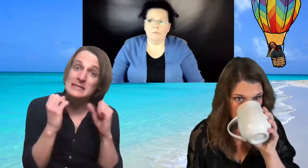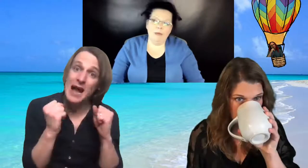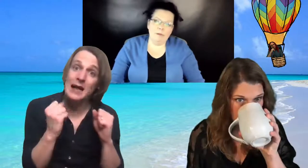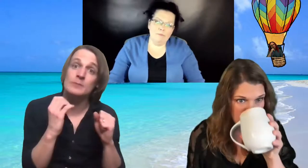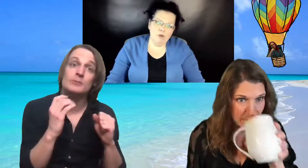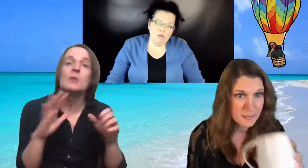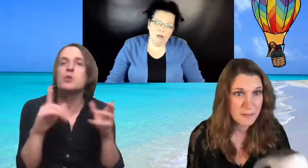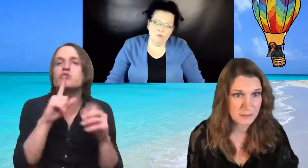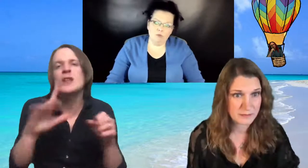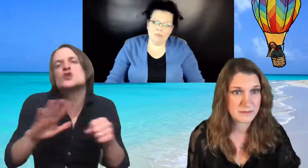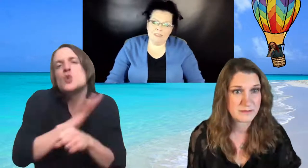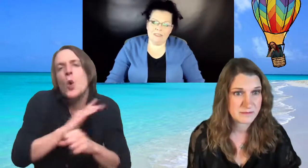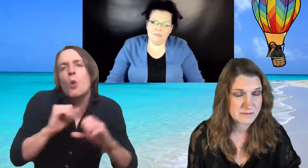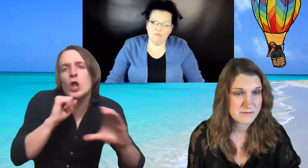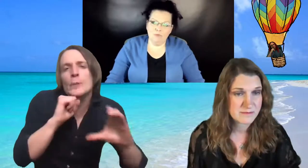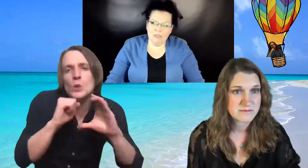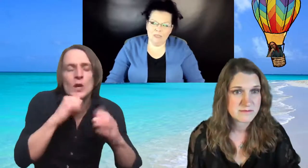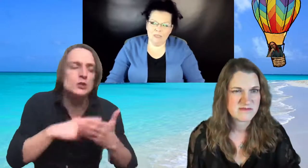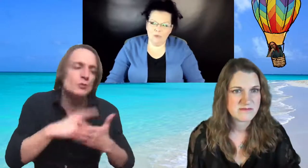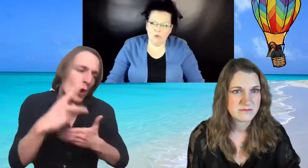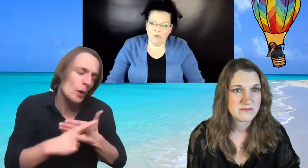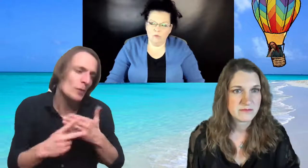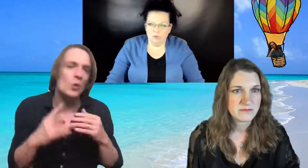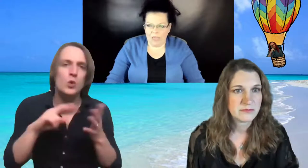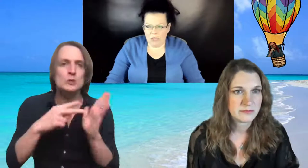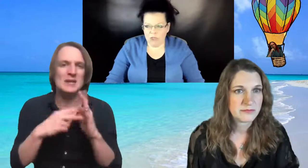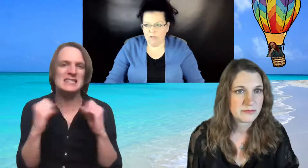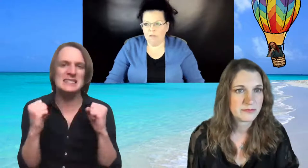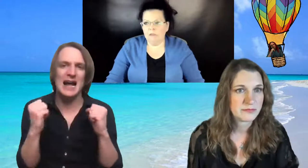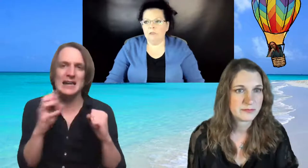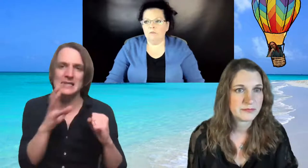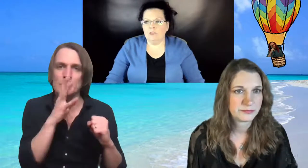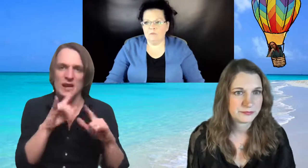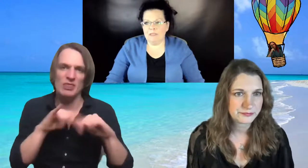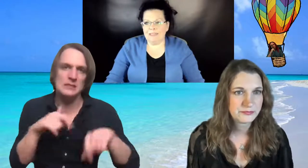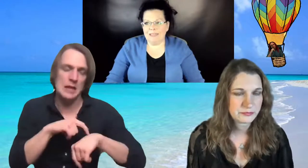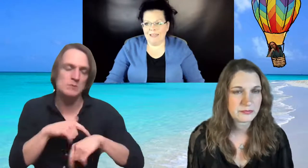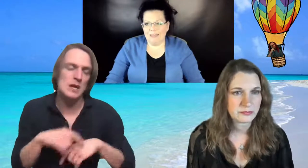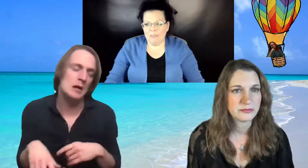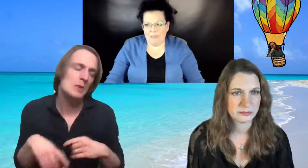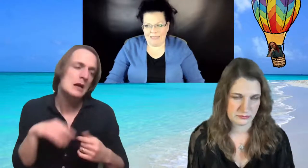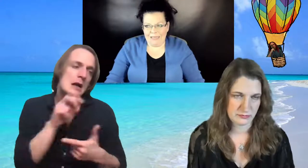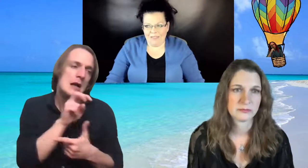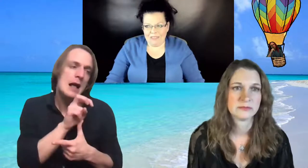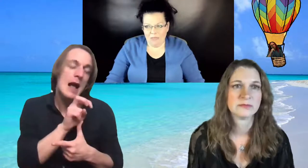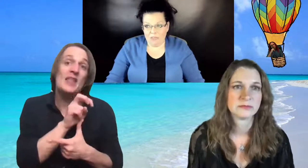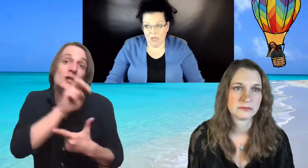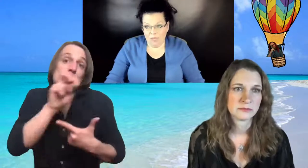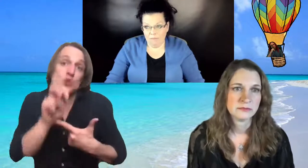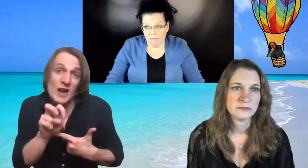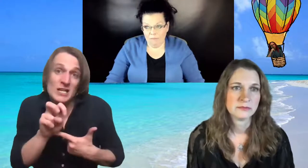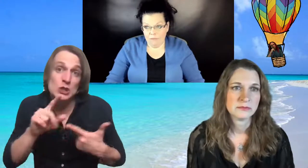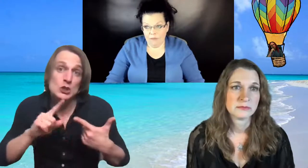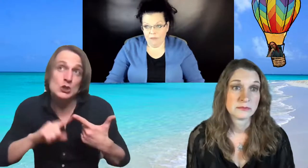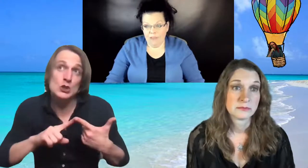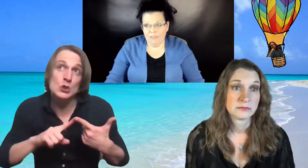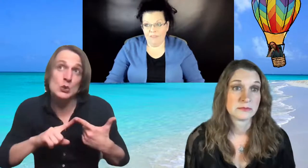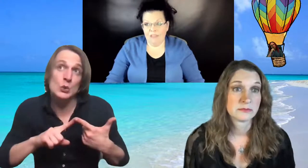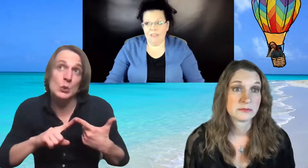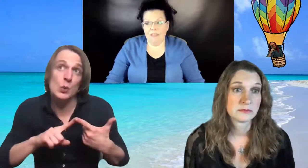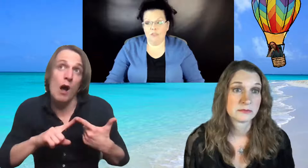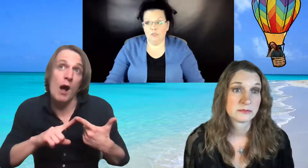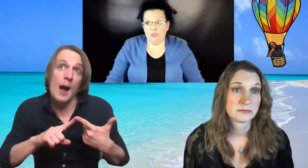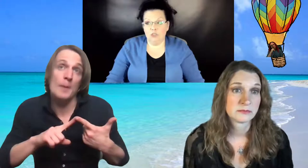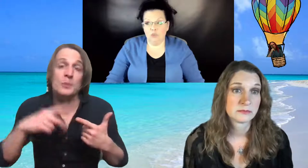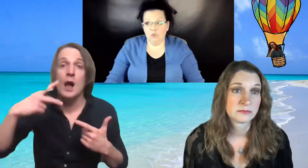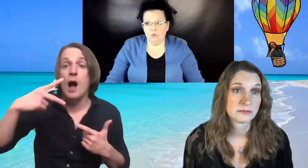I had a bye-bye program, which was really total communication, which means signing and speaking at the same time. And then